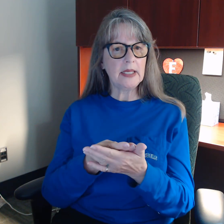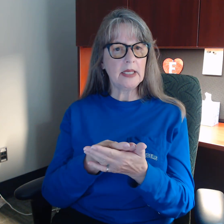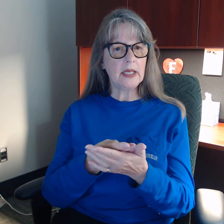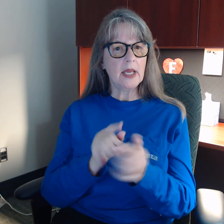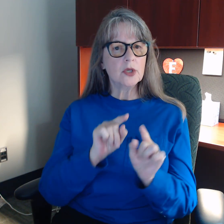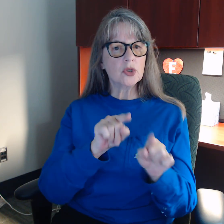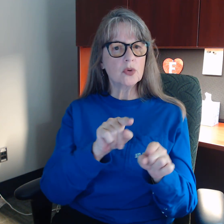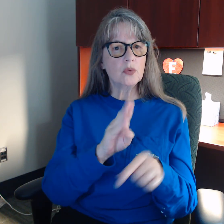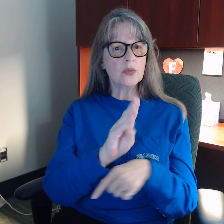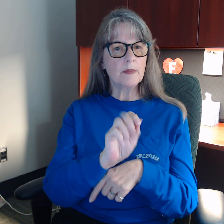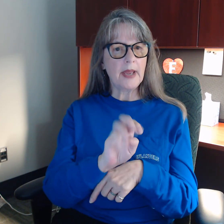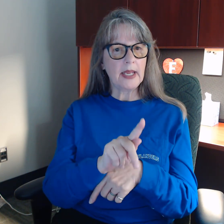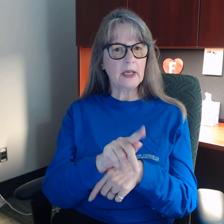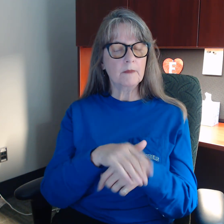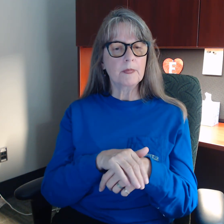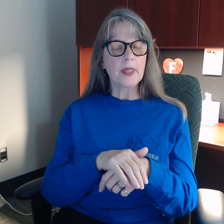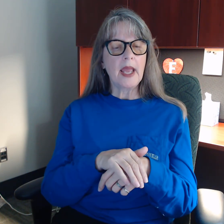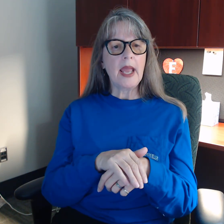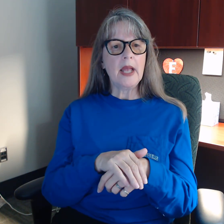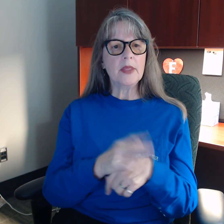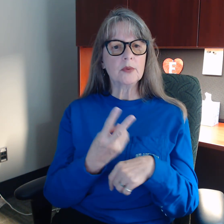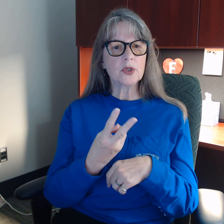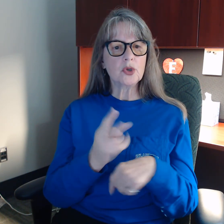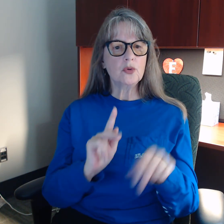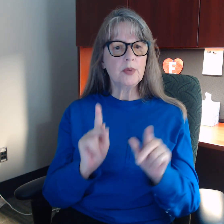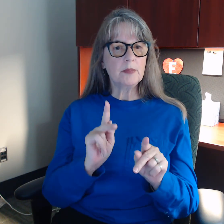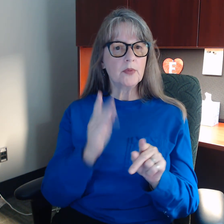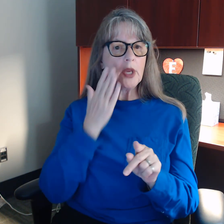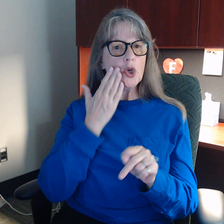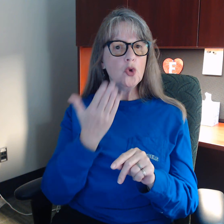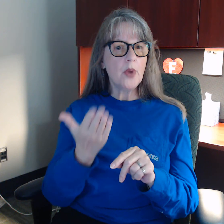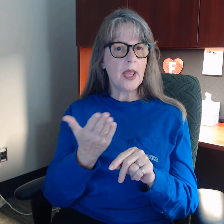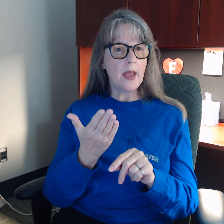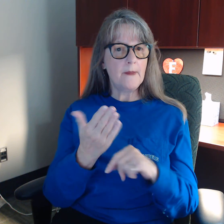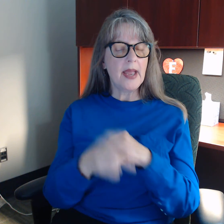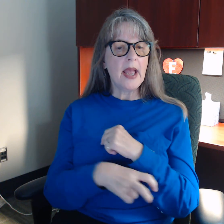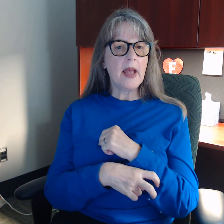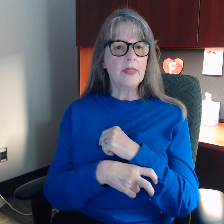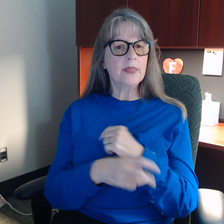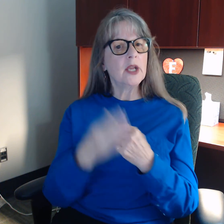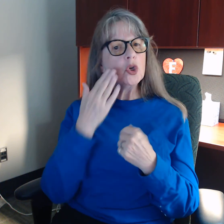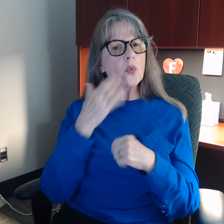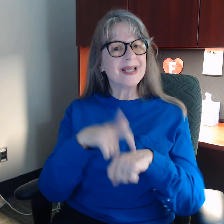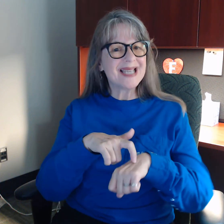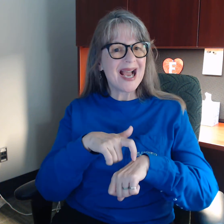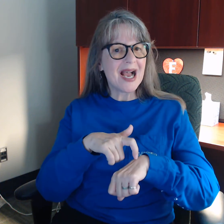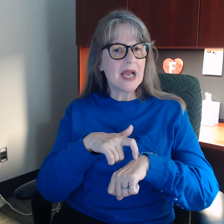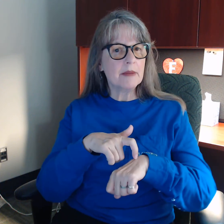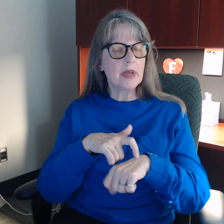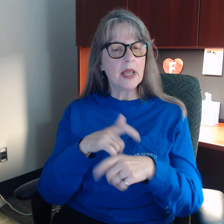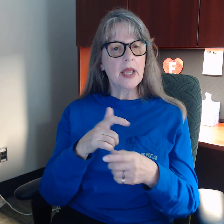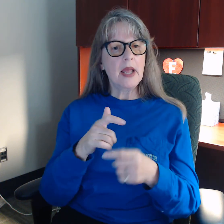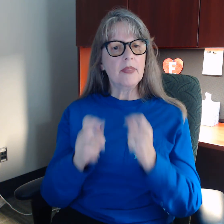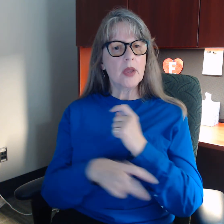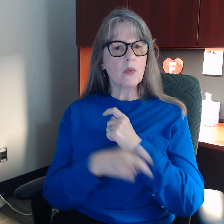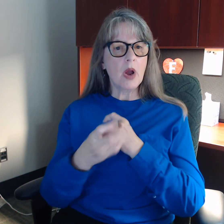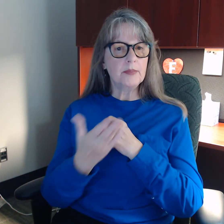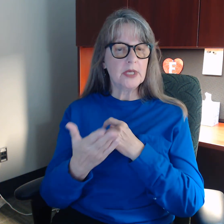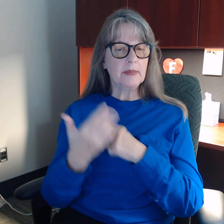money to the bank. And there was two people that knew him, and they knew what time, and they robbed him. And he